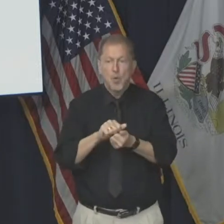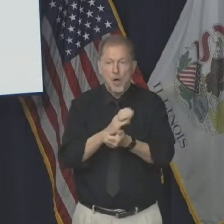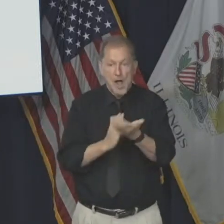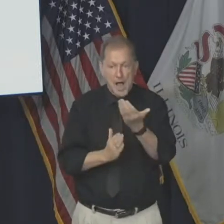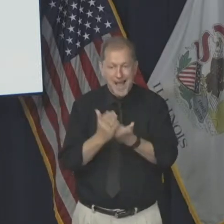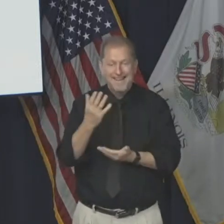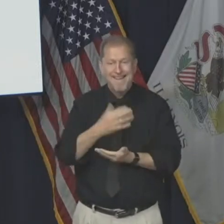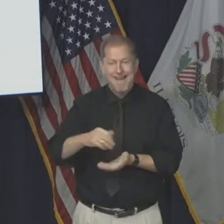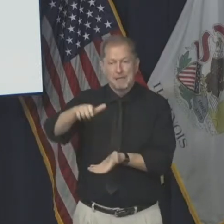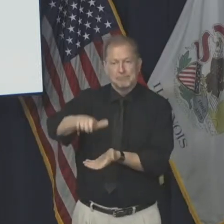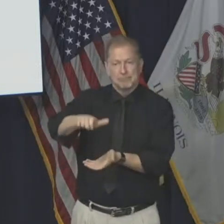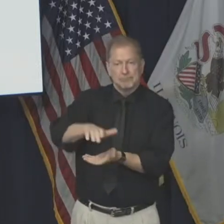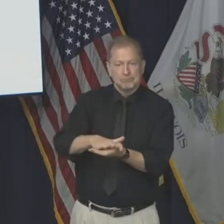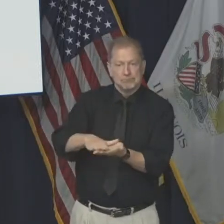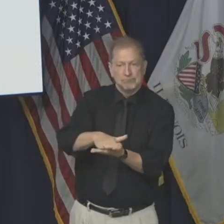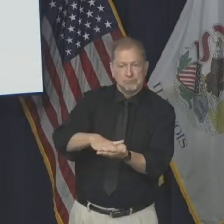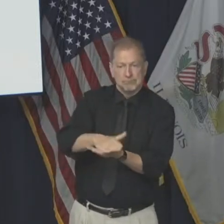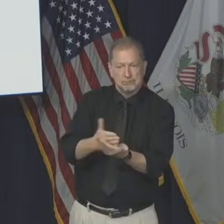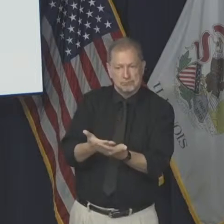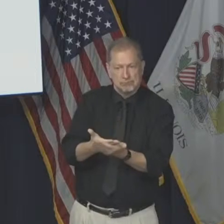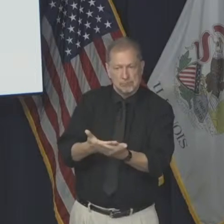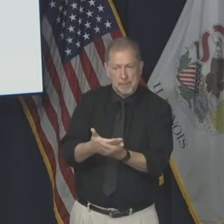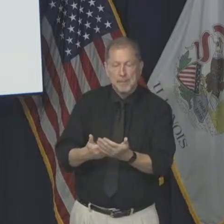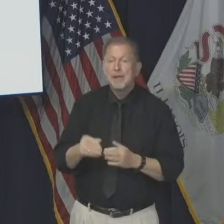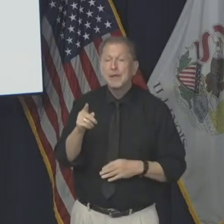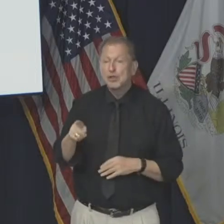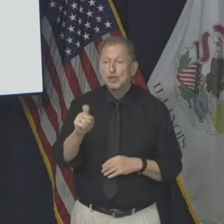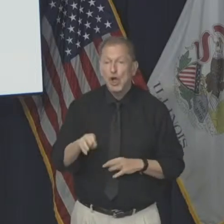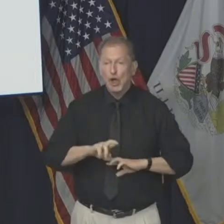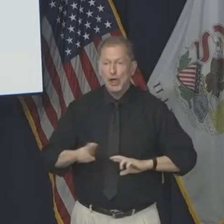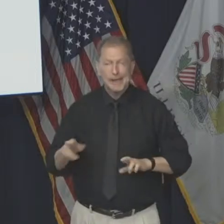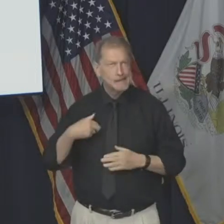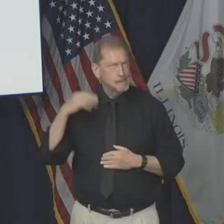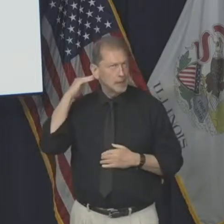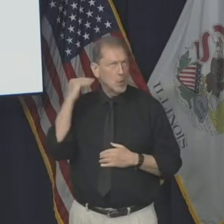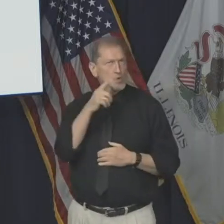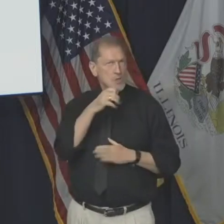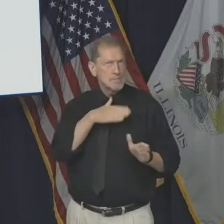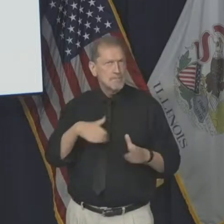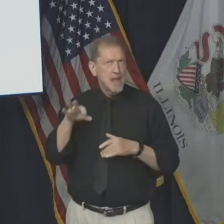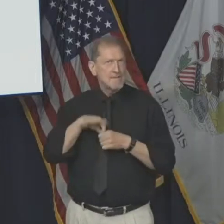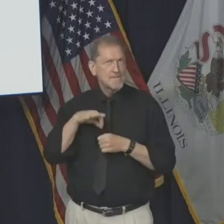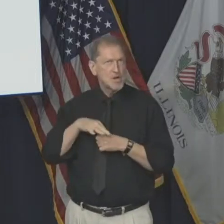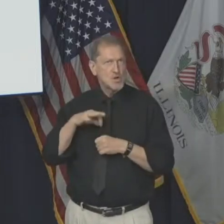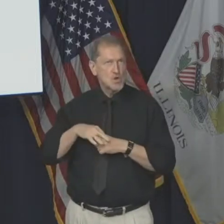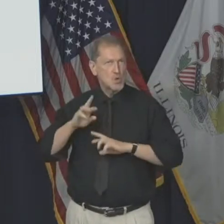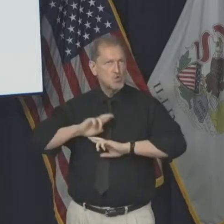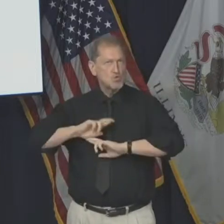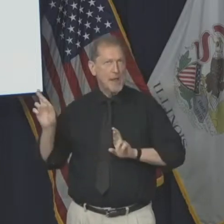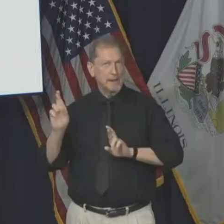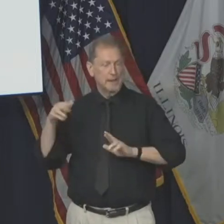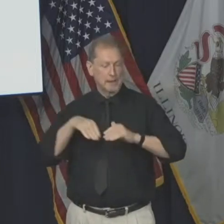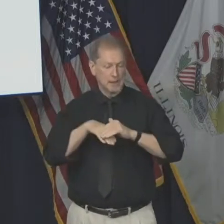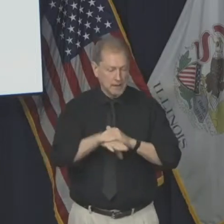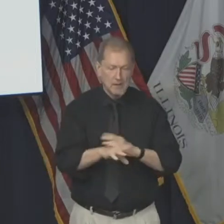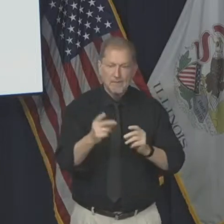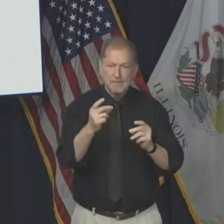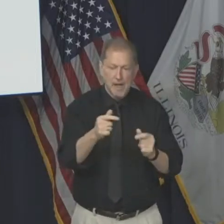Also, please make your choices before you go in so that you can go in and come out as quickly as possible. Thank